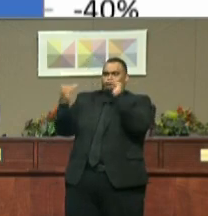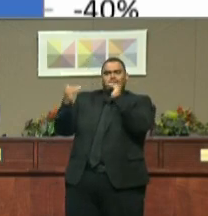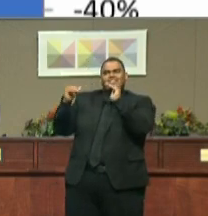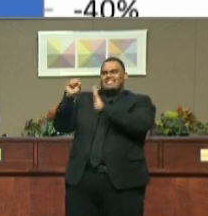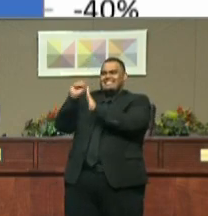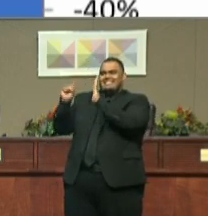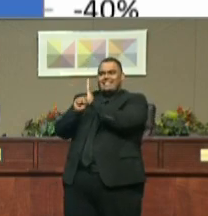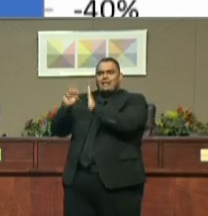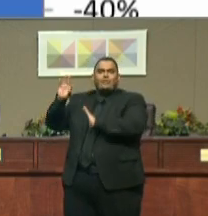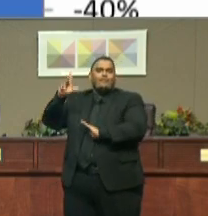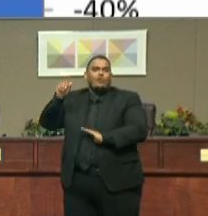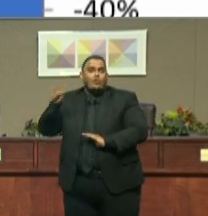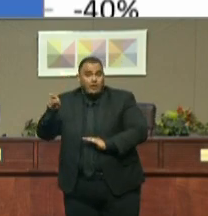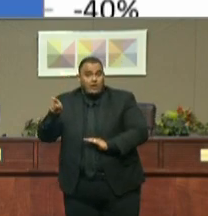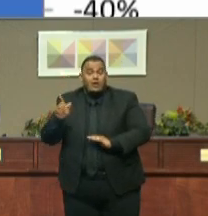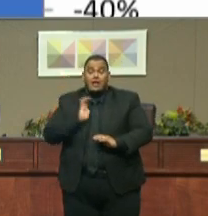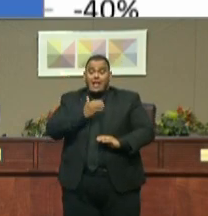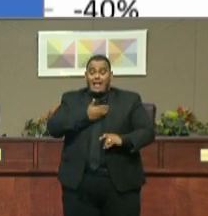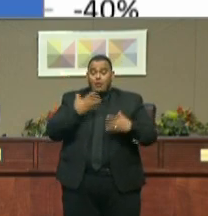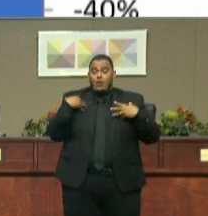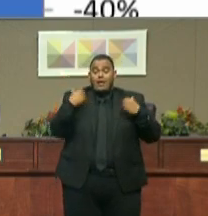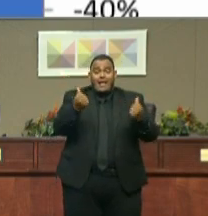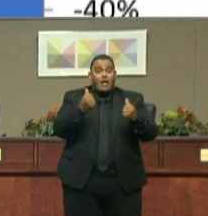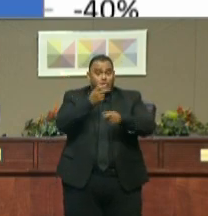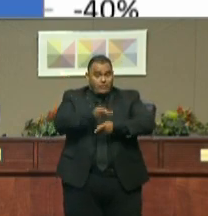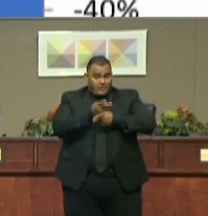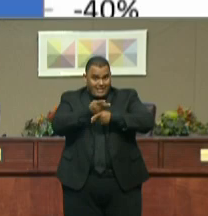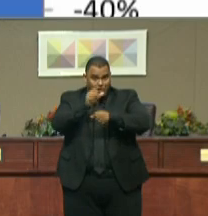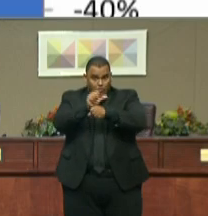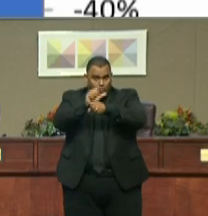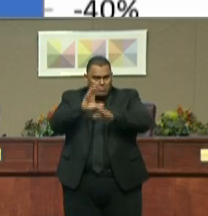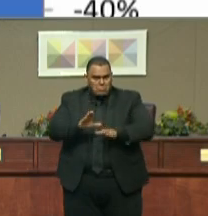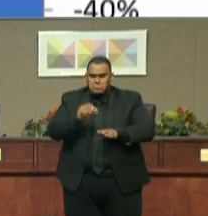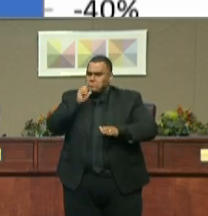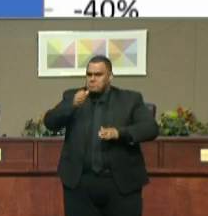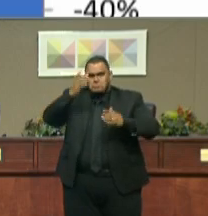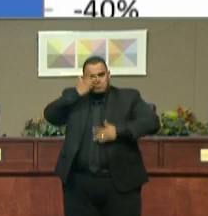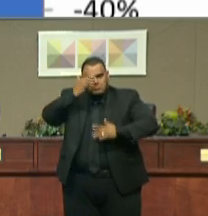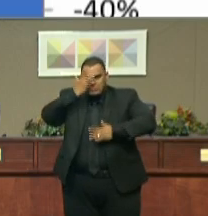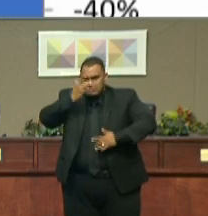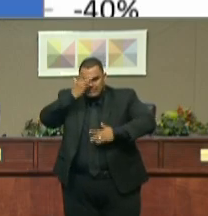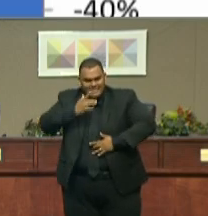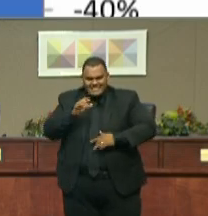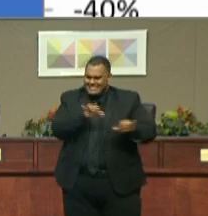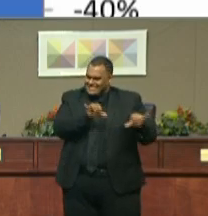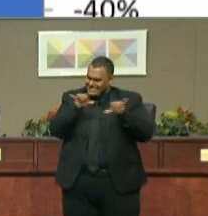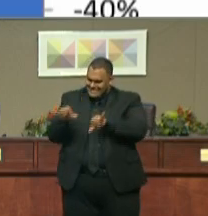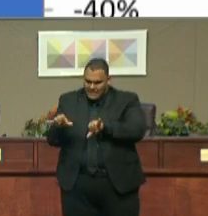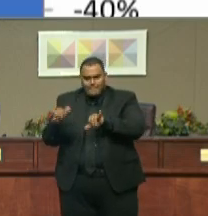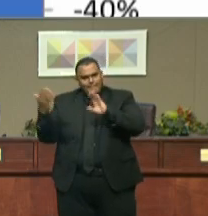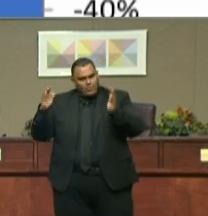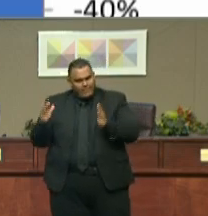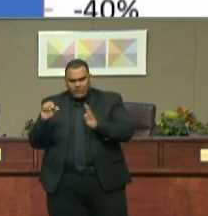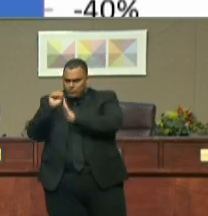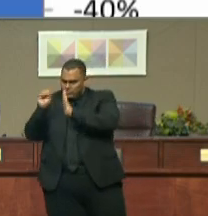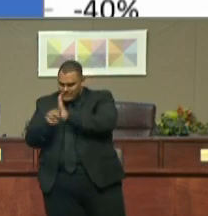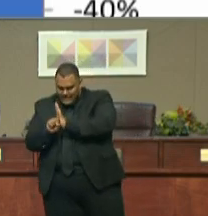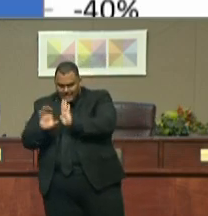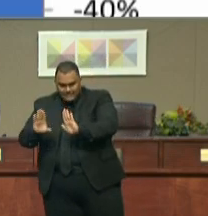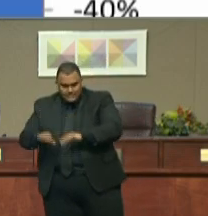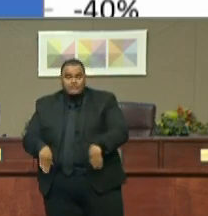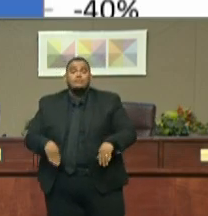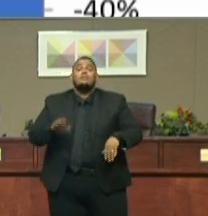less infected than the state as a whole, percentage-wise. Our fatality rate is lower than the